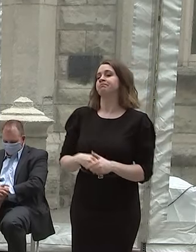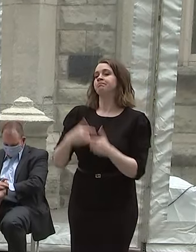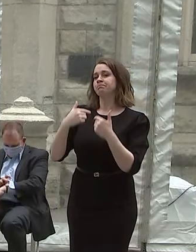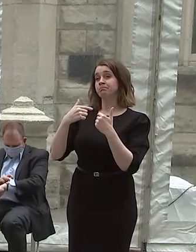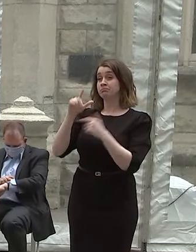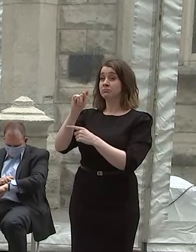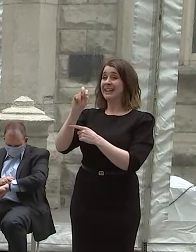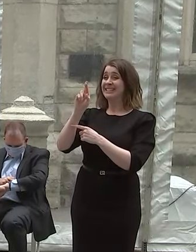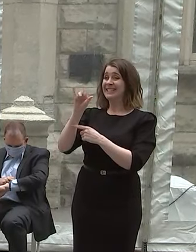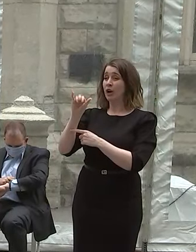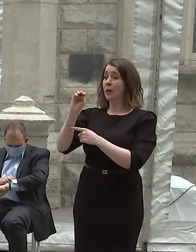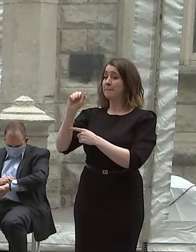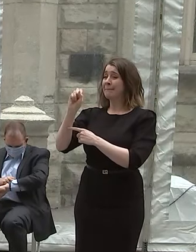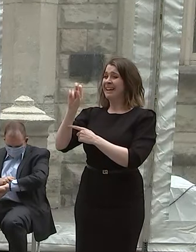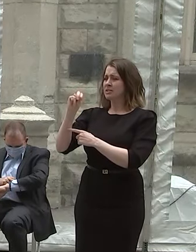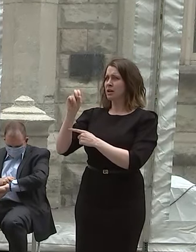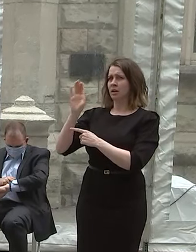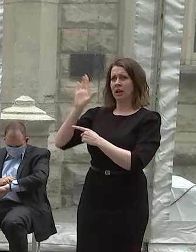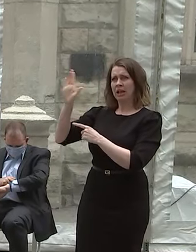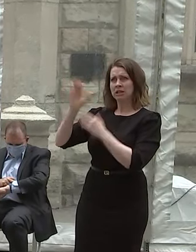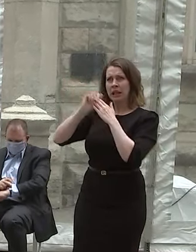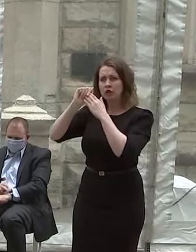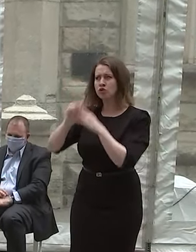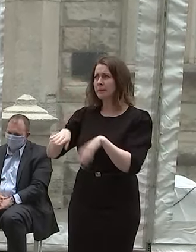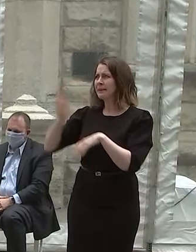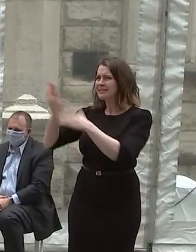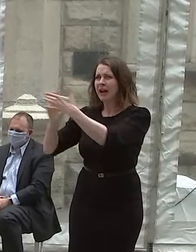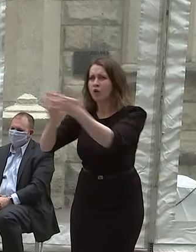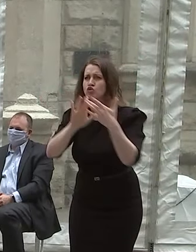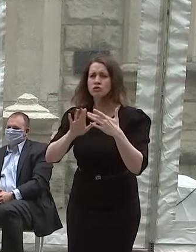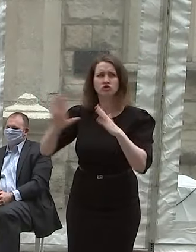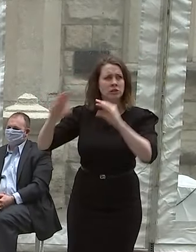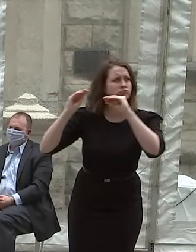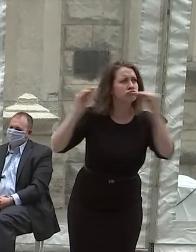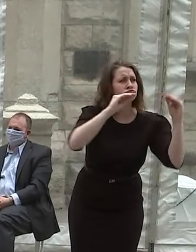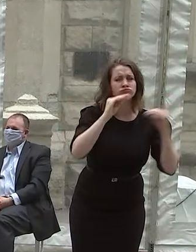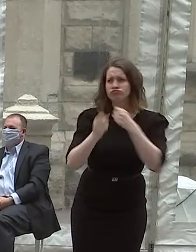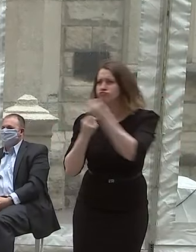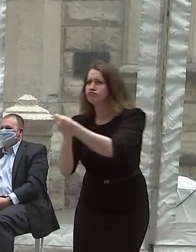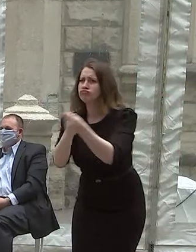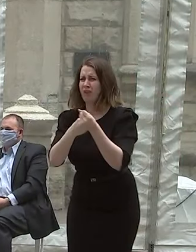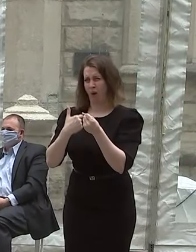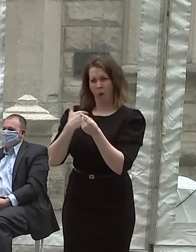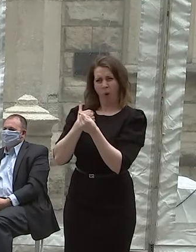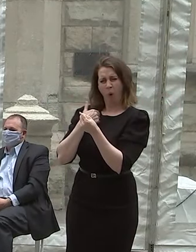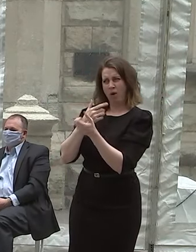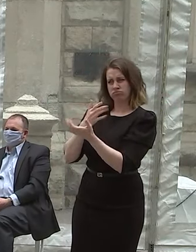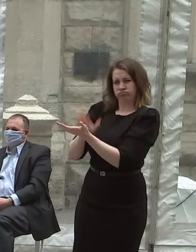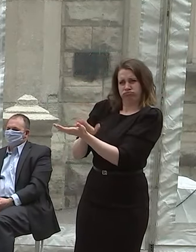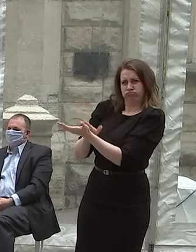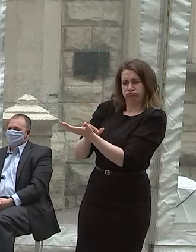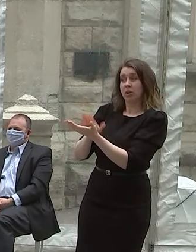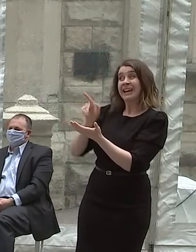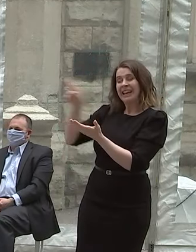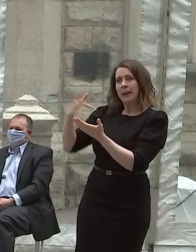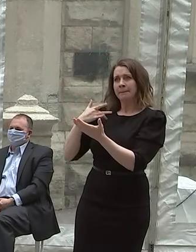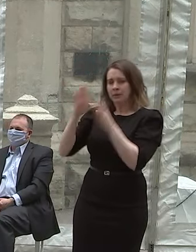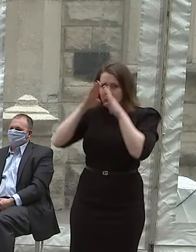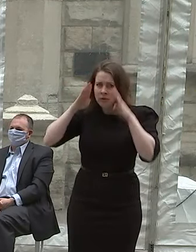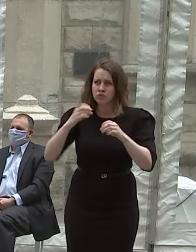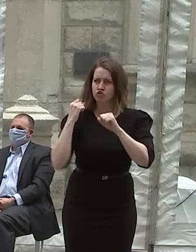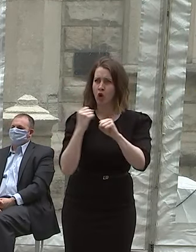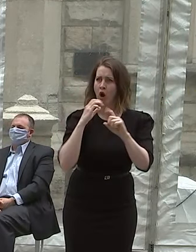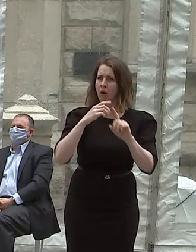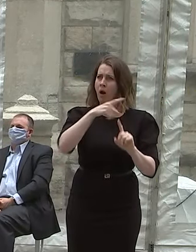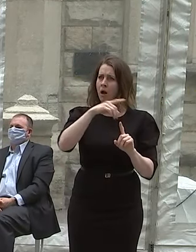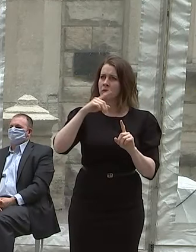Mason for his leadership, his outreach, his public education, particularly his focus on the African American community and talking to us